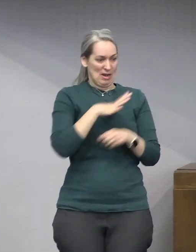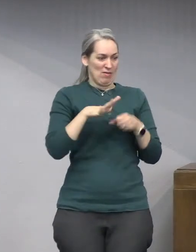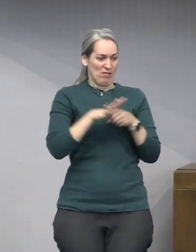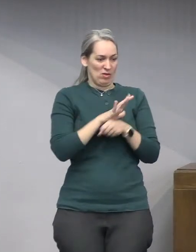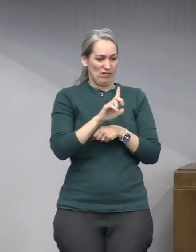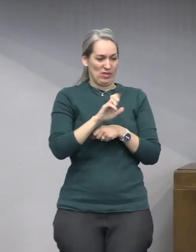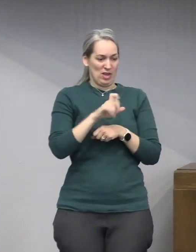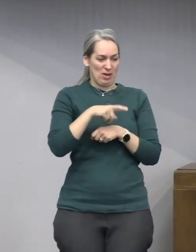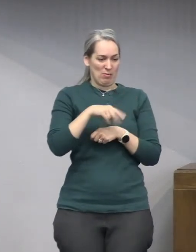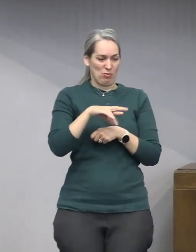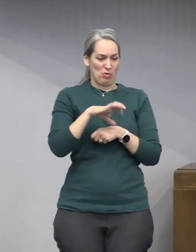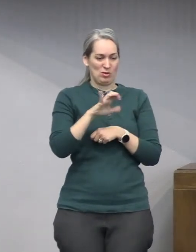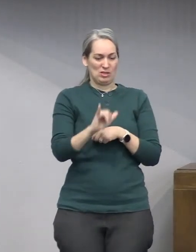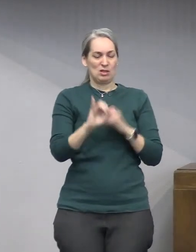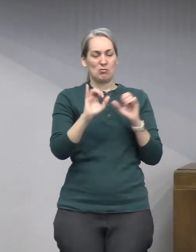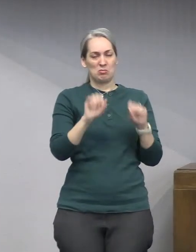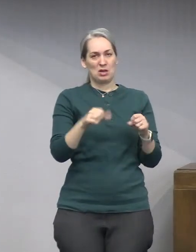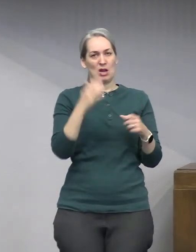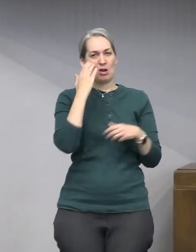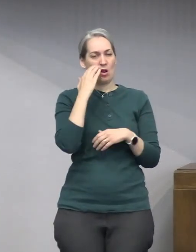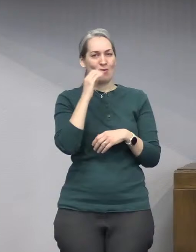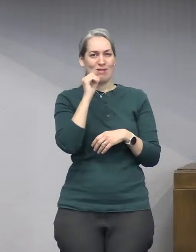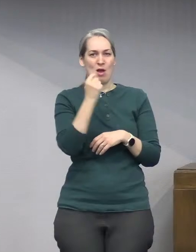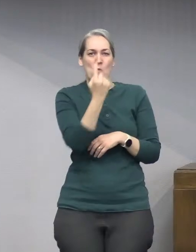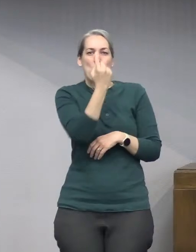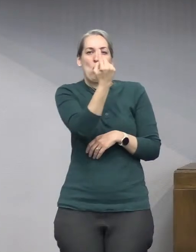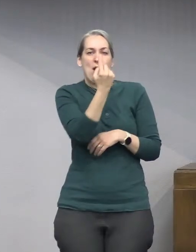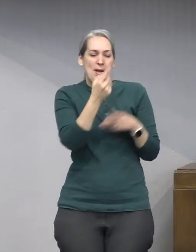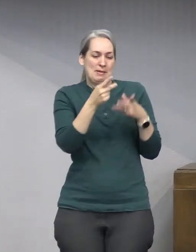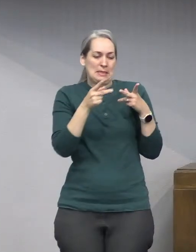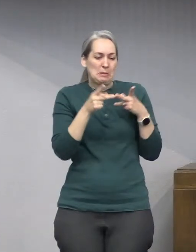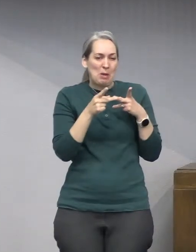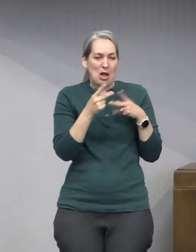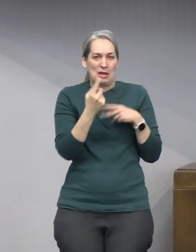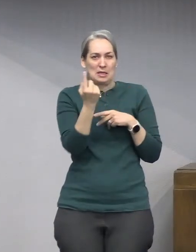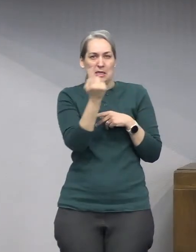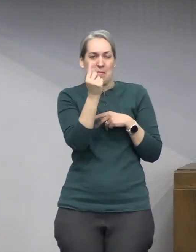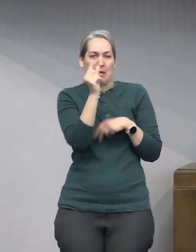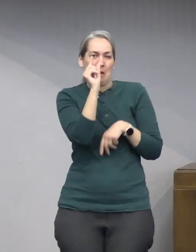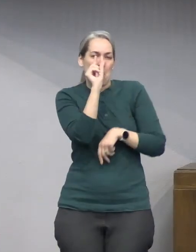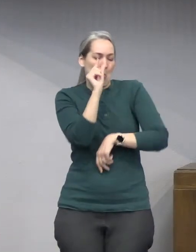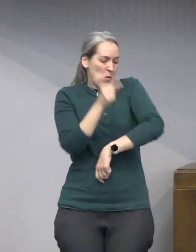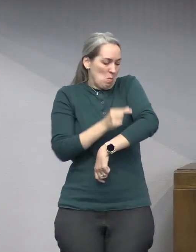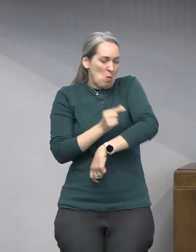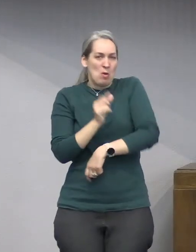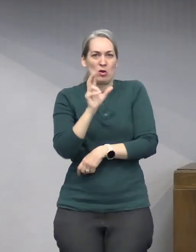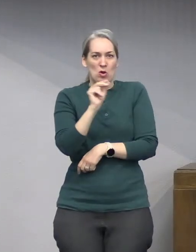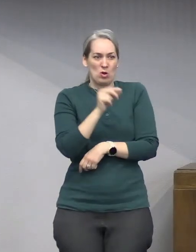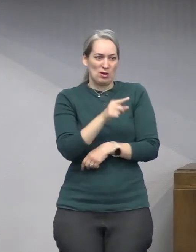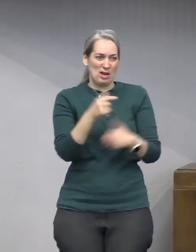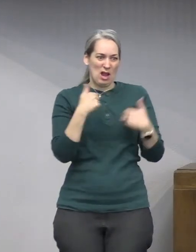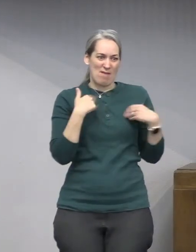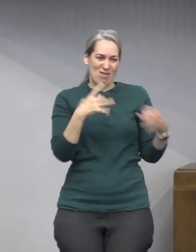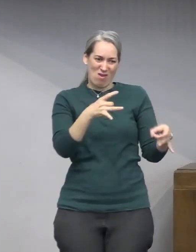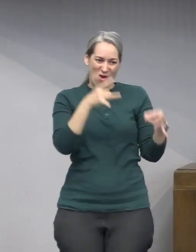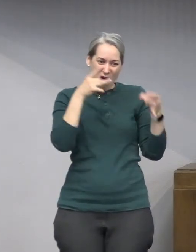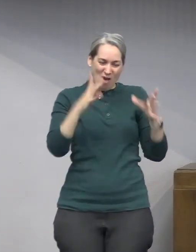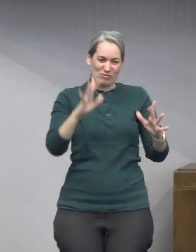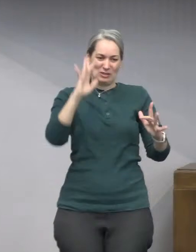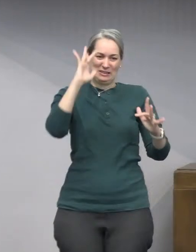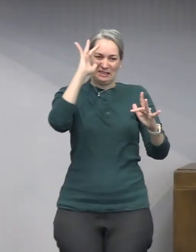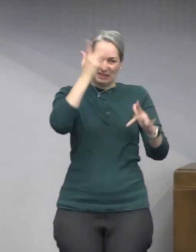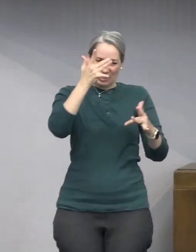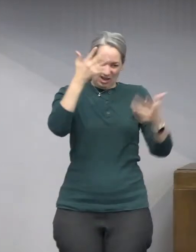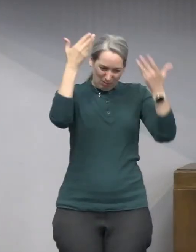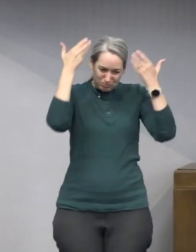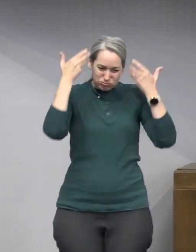have just some spot or some temporary affliction. He had that dreaded disease, the